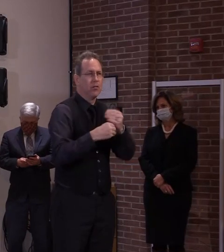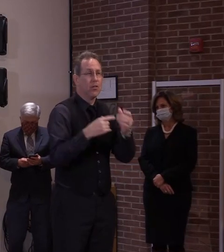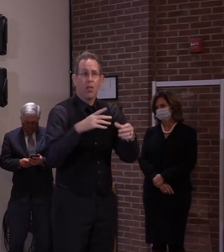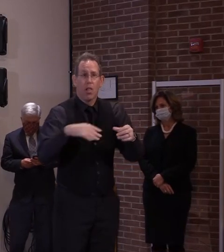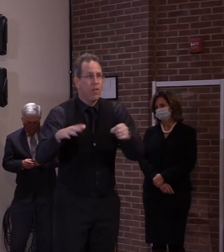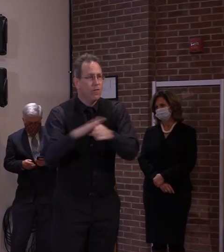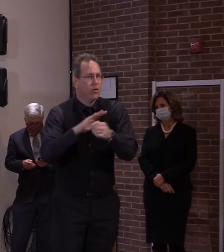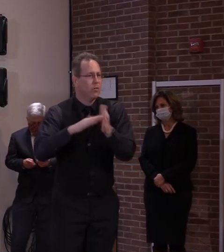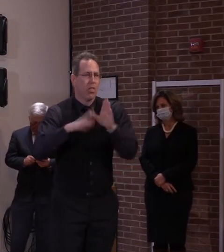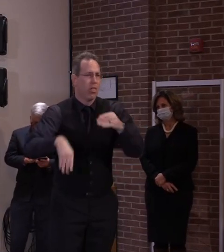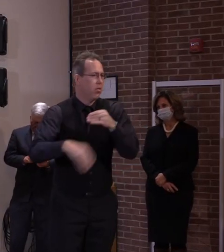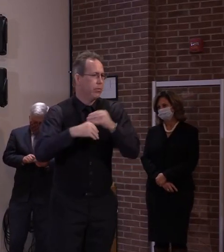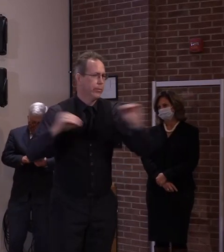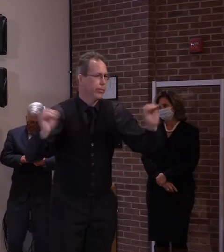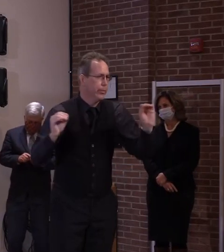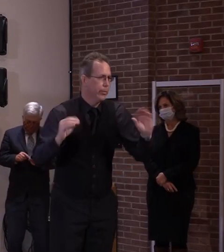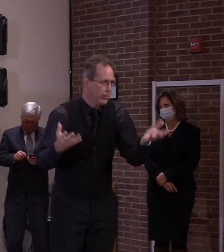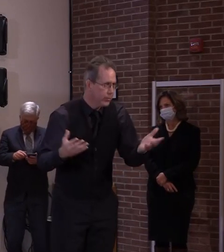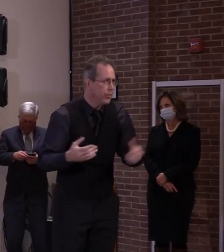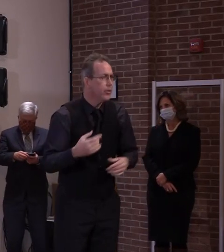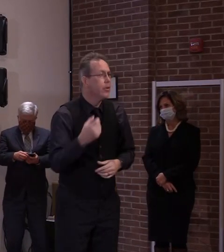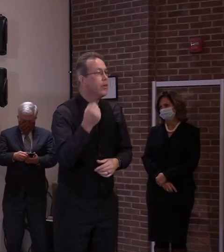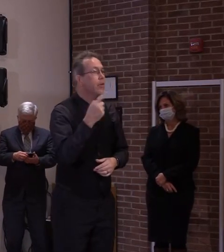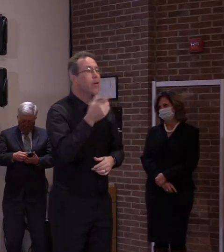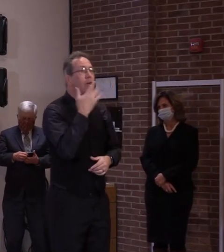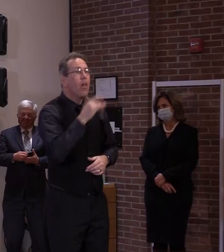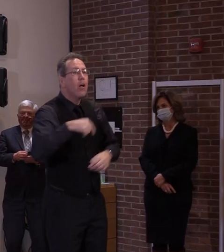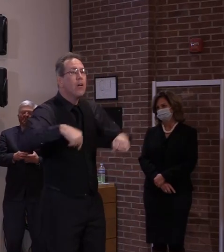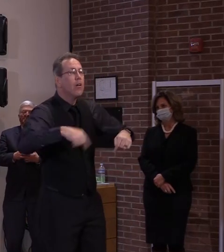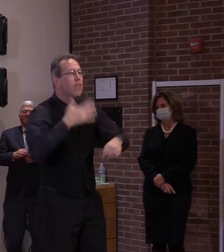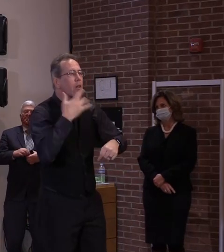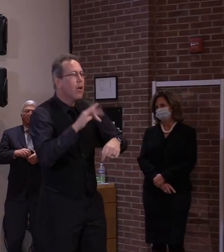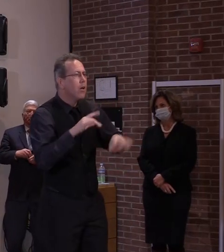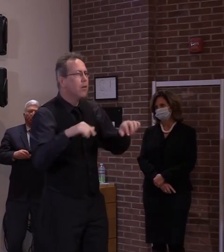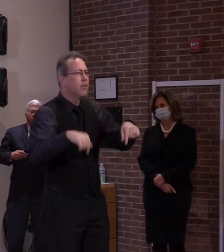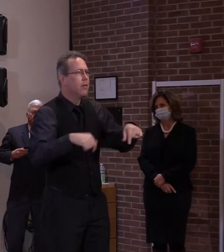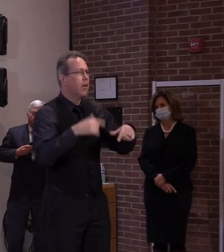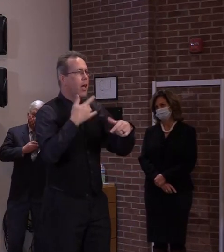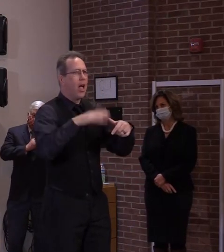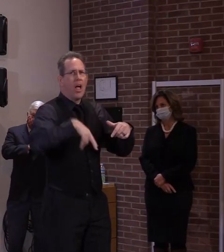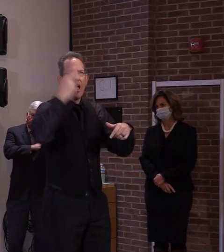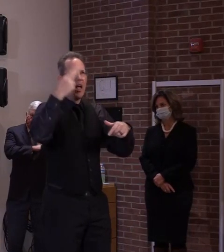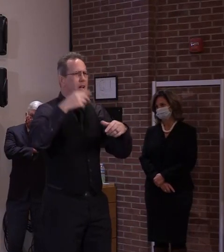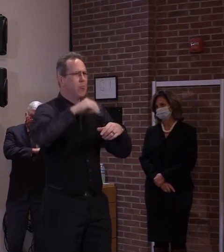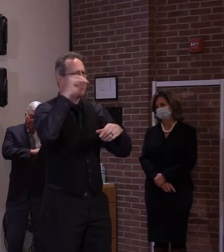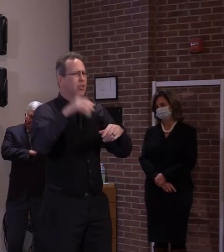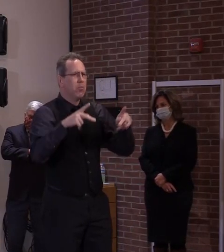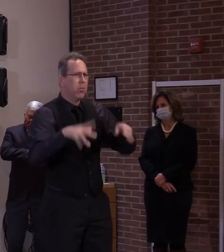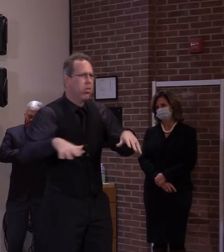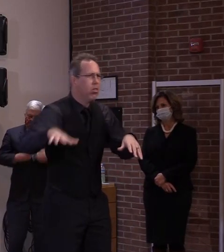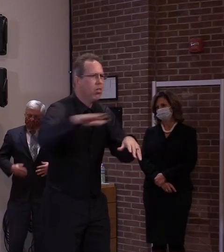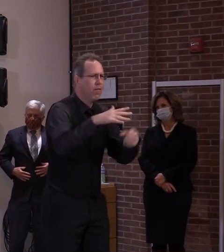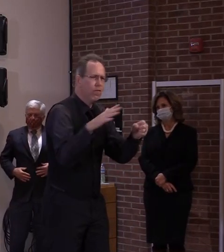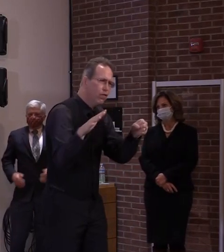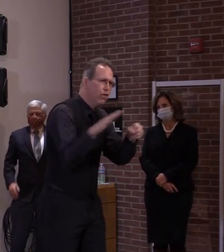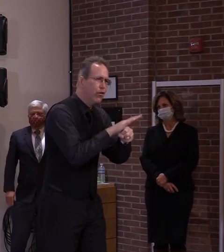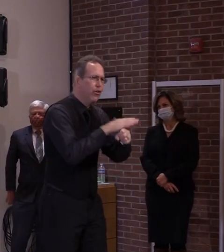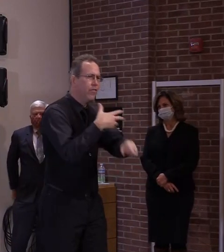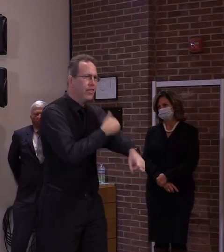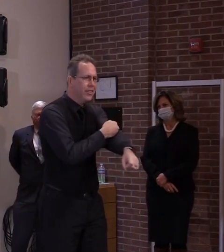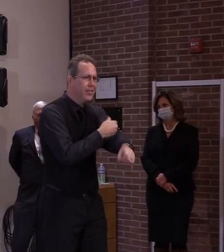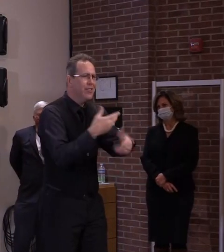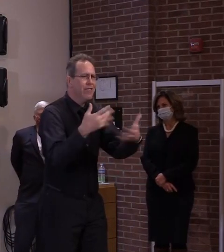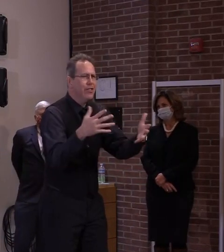Vermont to have an incredibly high uptake rate of booster, but even that isn't high enough, as you've seen on the slides, when you're in